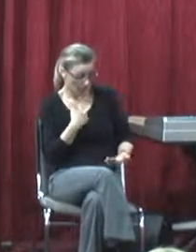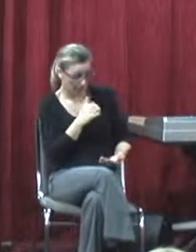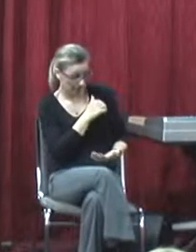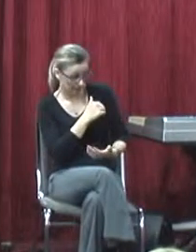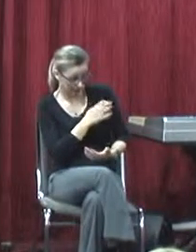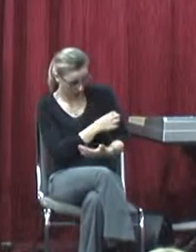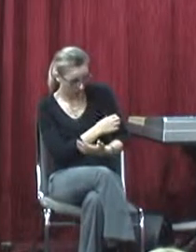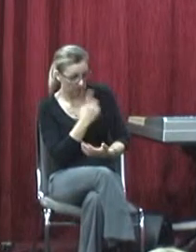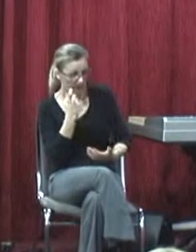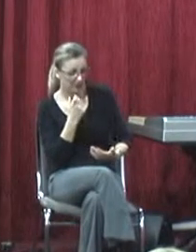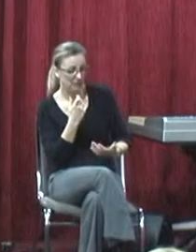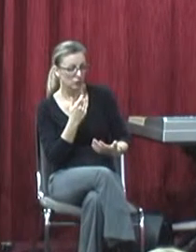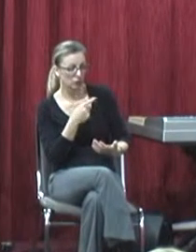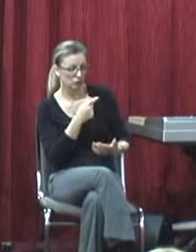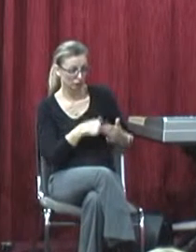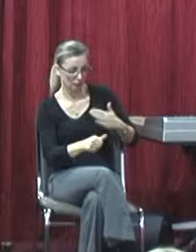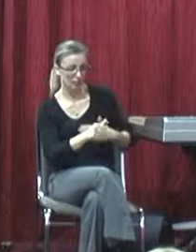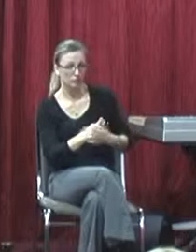authority.